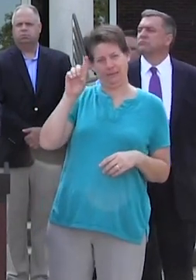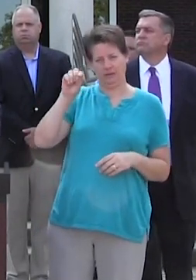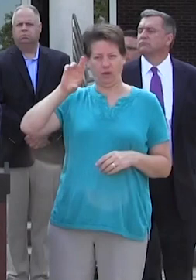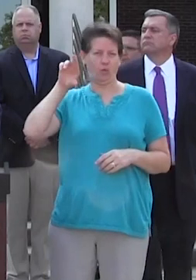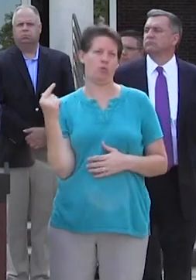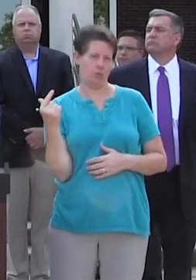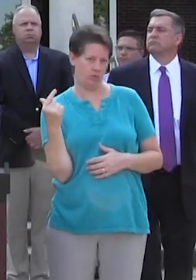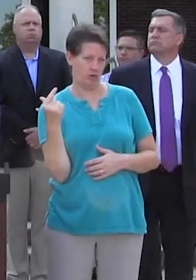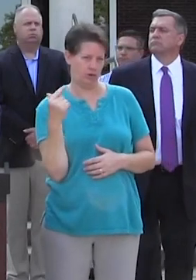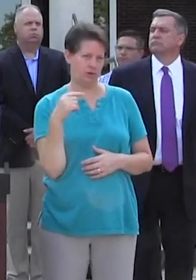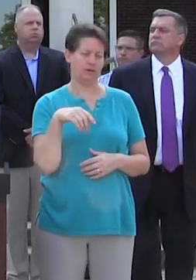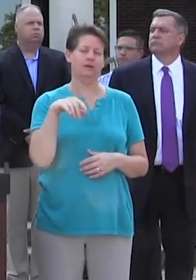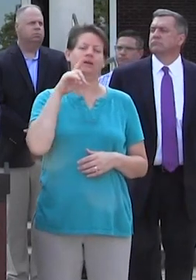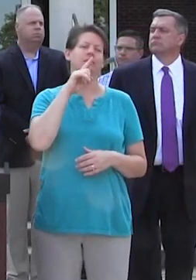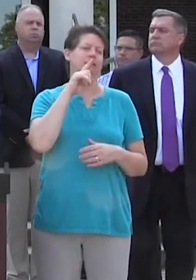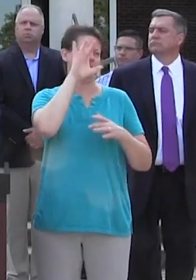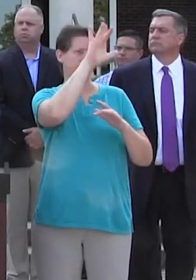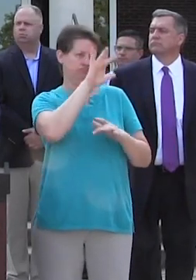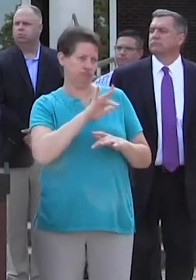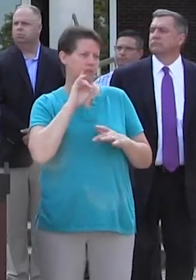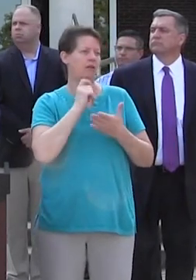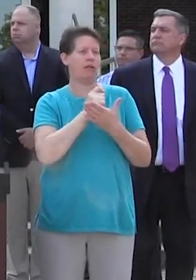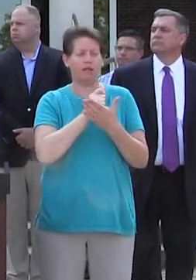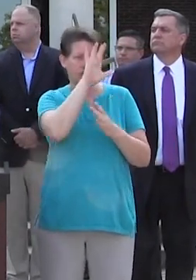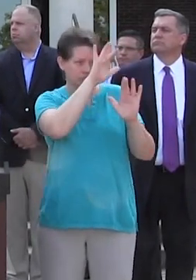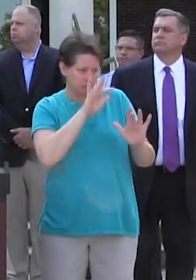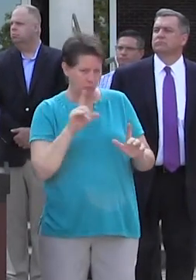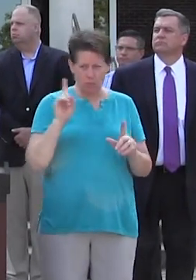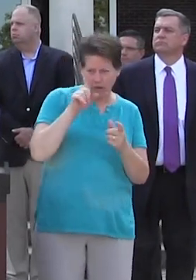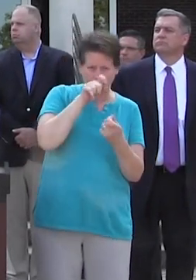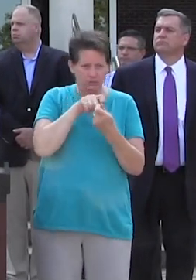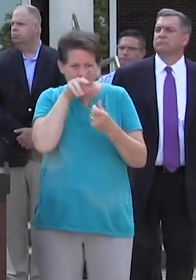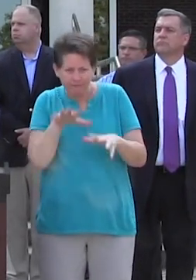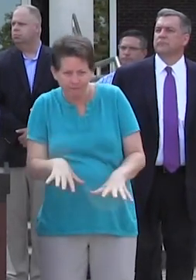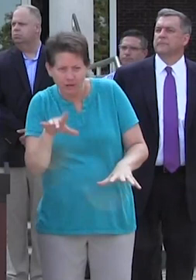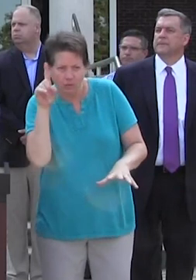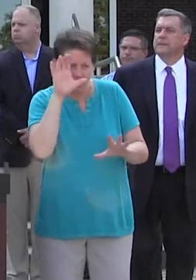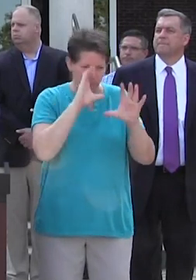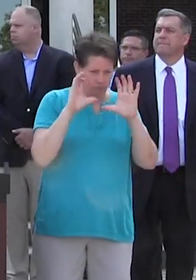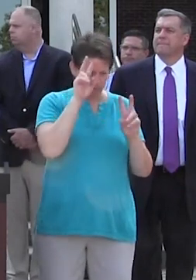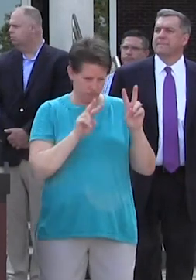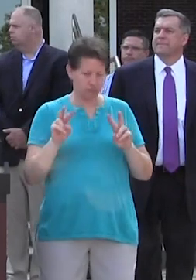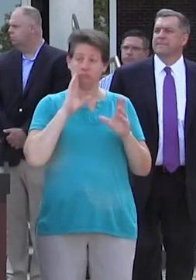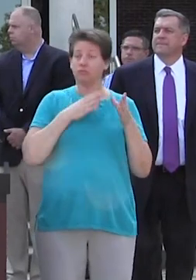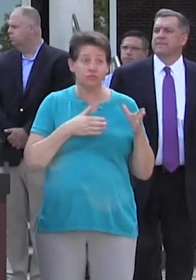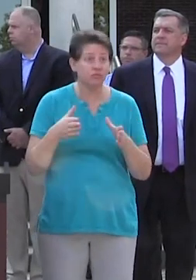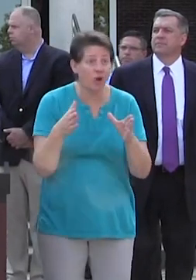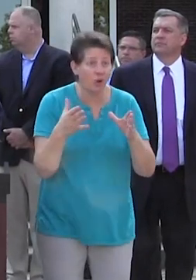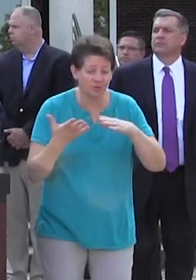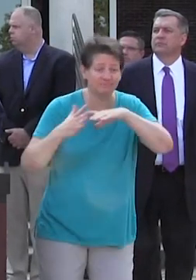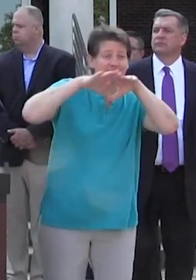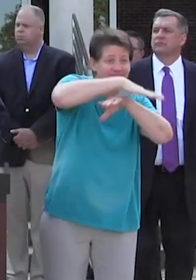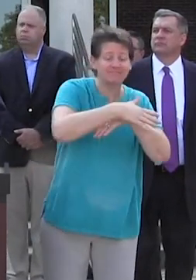sc.emd.org. And there are links there that can take you to show exactly where the flooding is, exactly where those roads are being